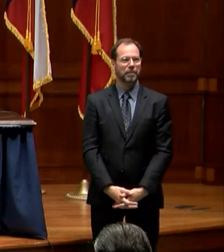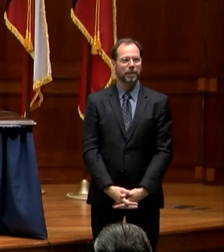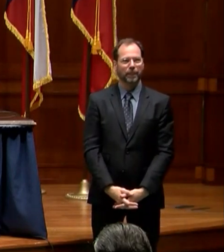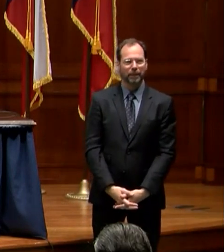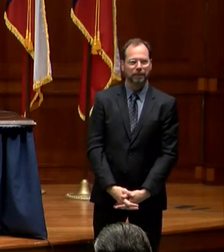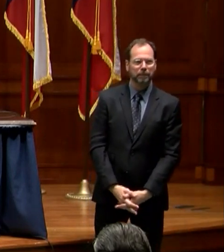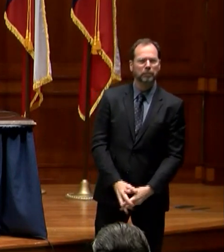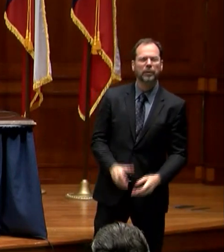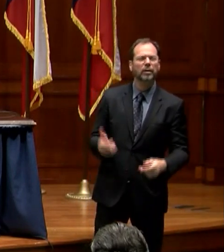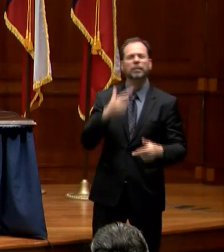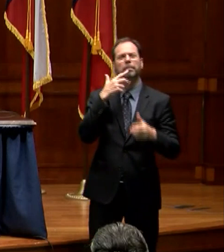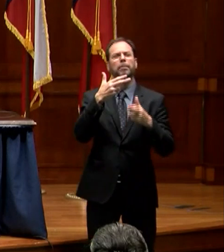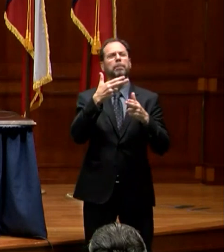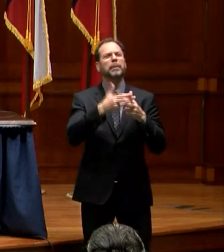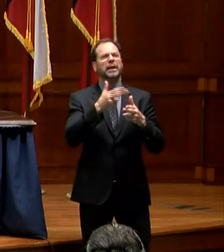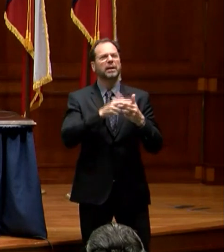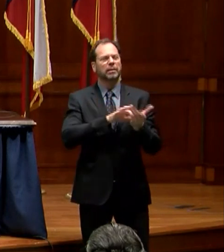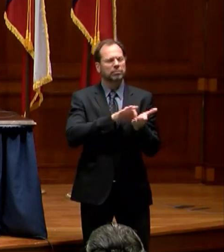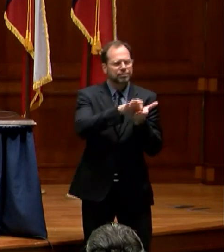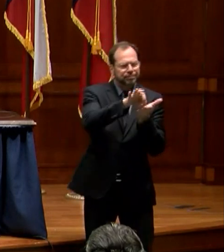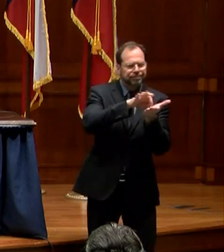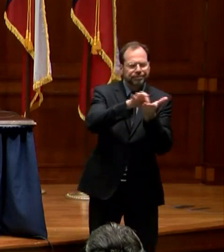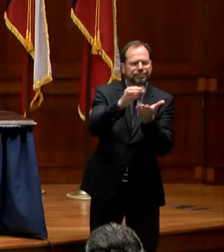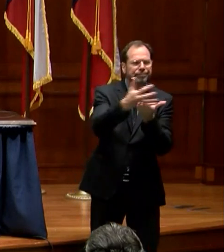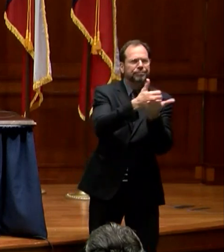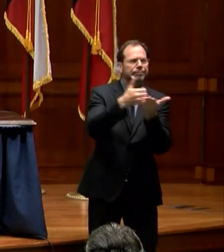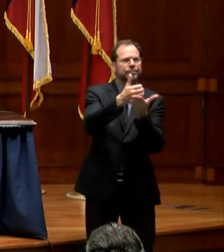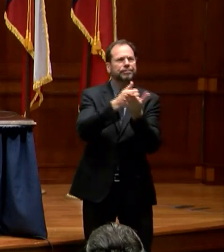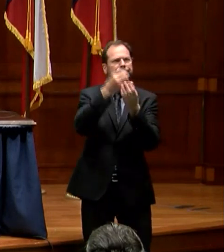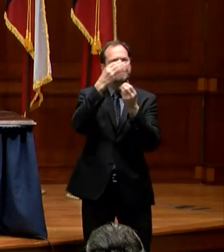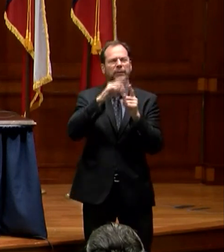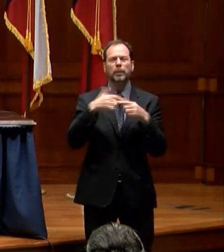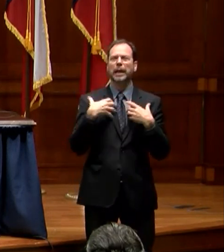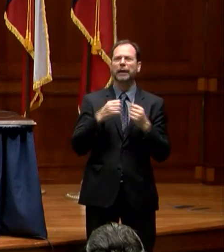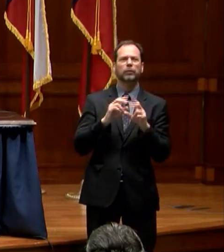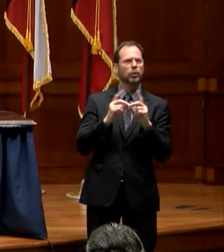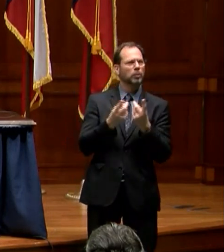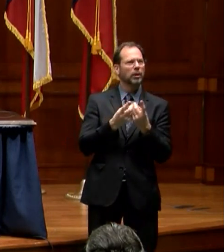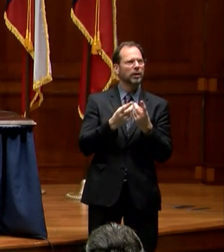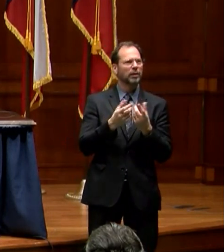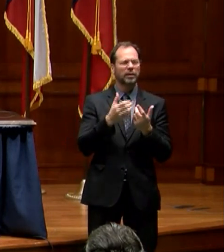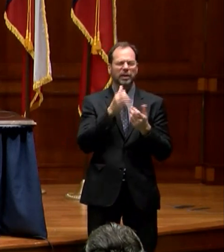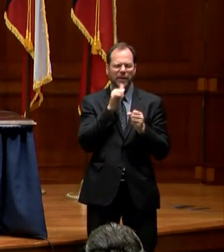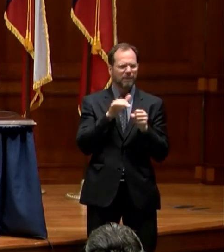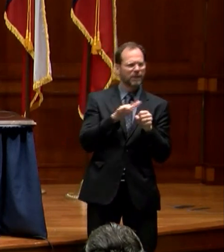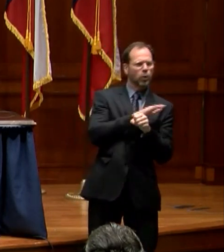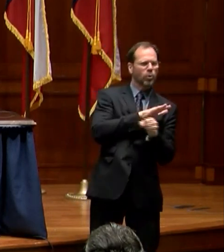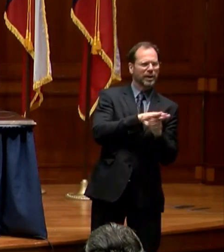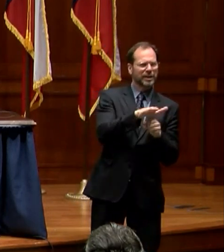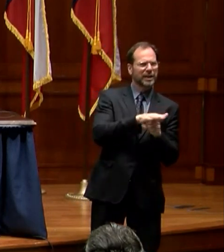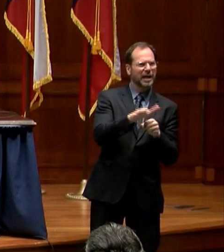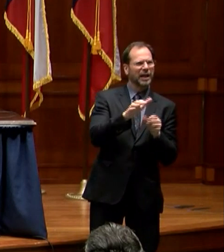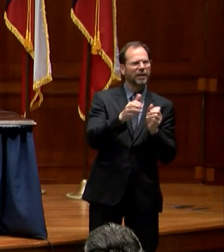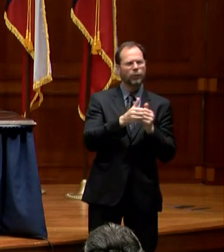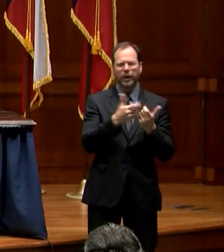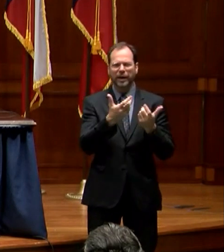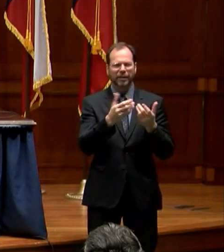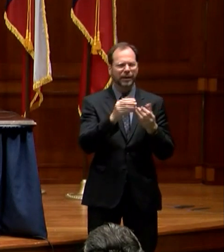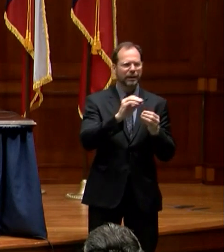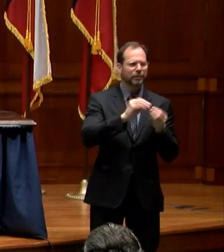You all had mentioned that, some of the data that you are getting from local health departments is incomplete when it comes to the racial data and demographic